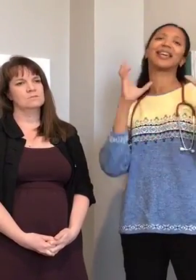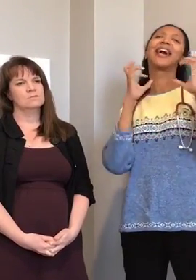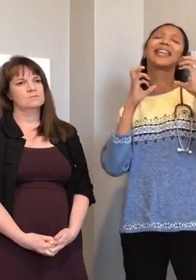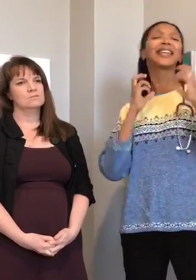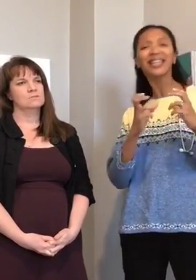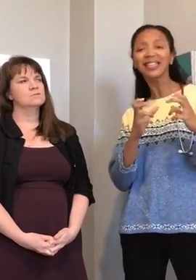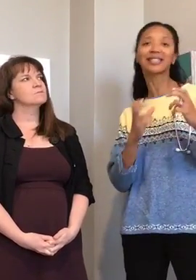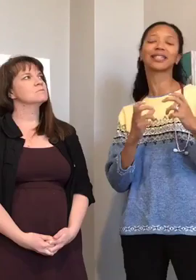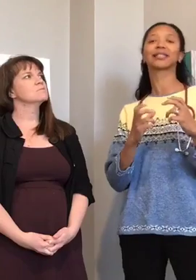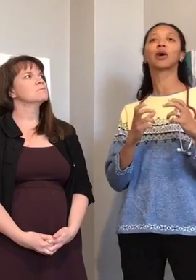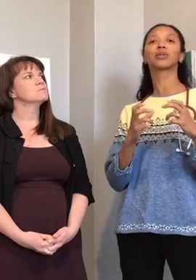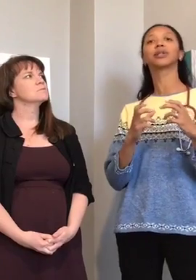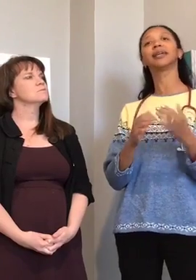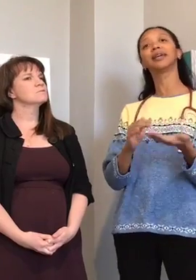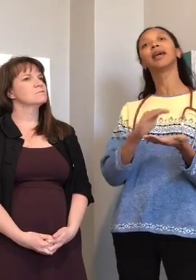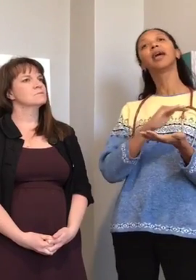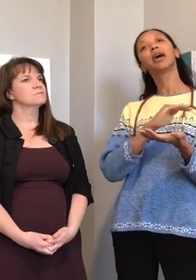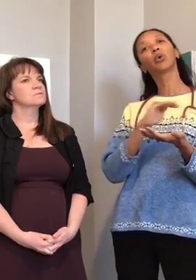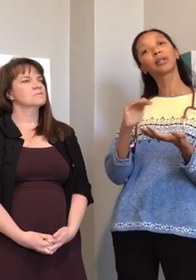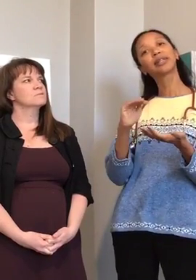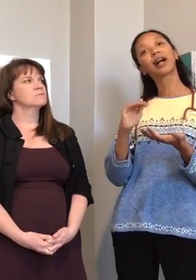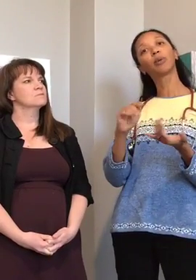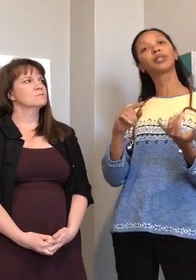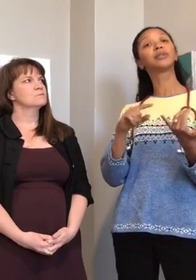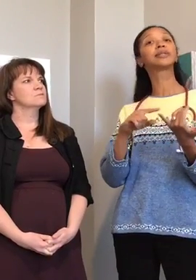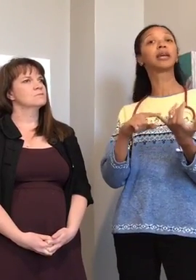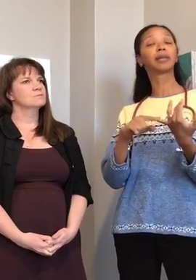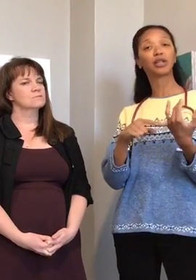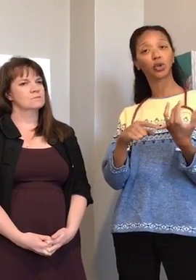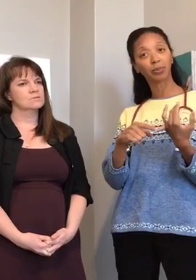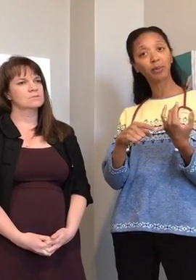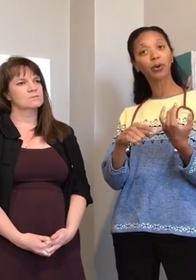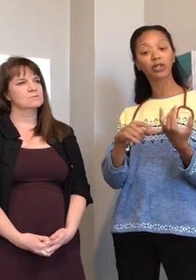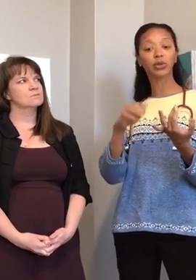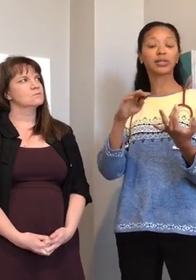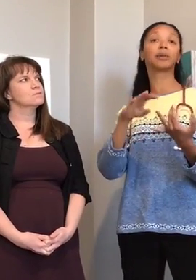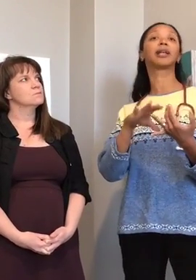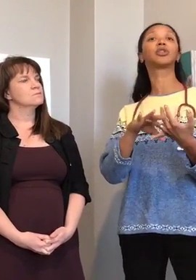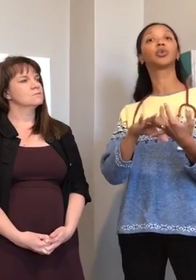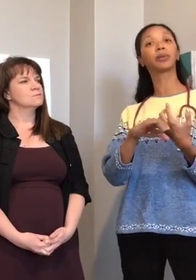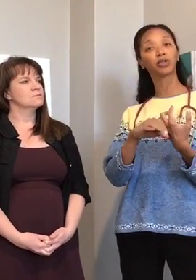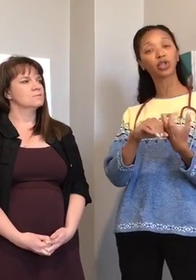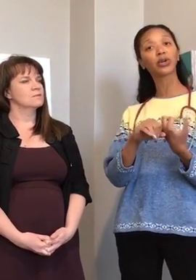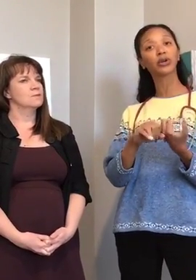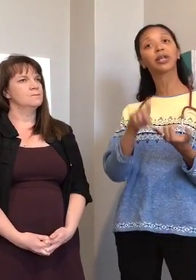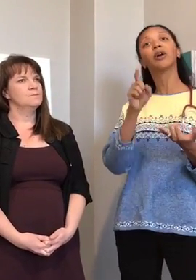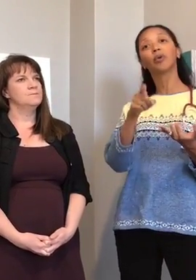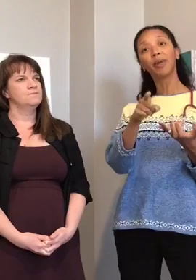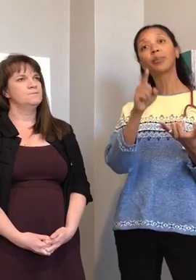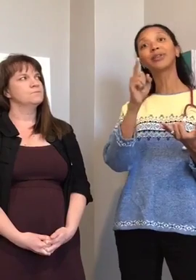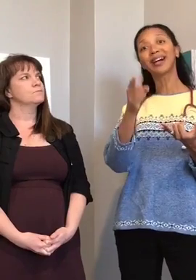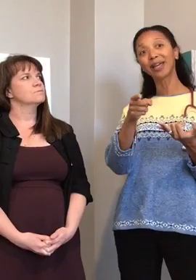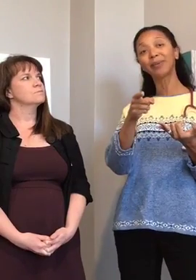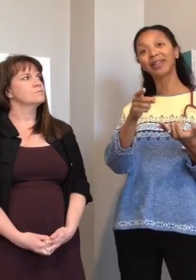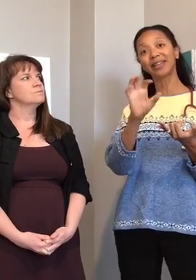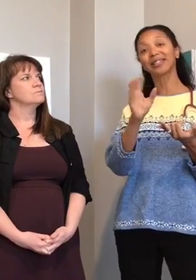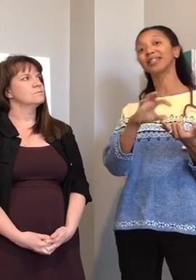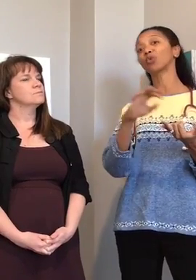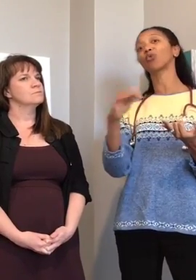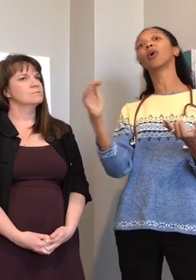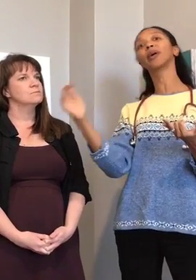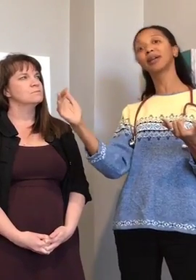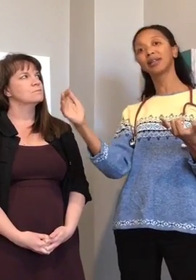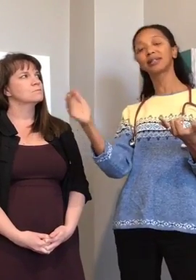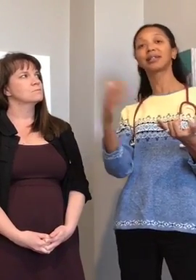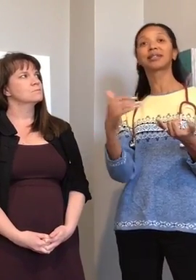least 6 hours are needed in order to help to stabilize your blood pressure, stabilize your blood sugars. Remember, diabetes